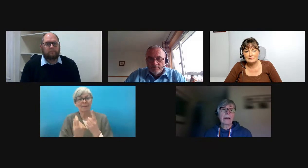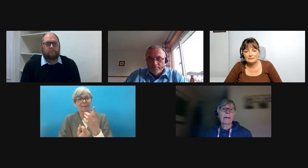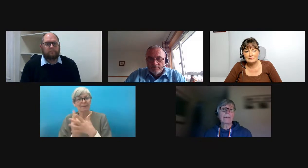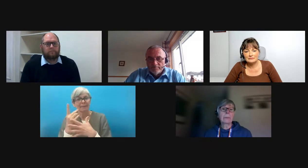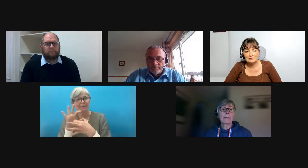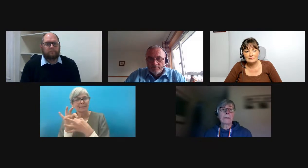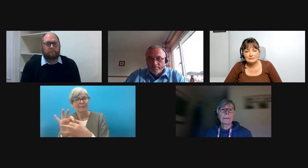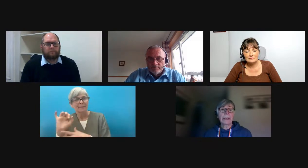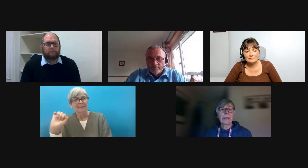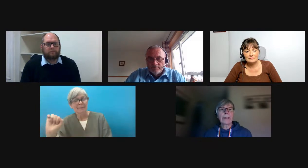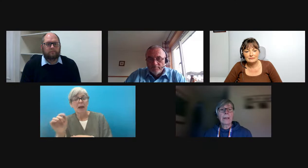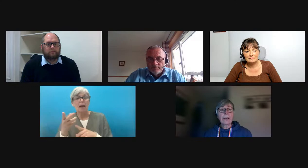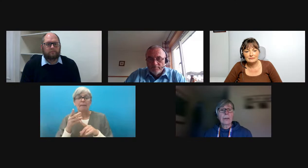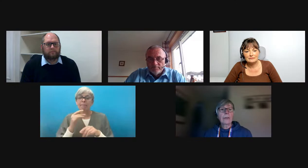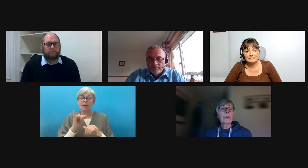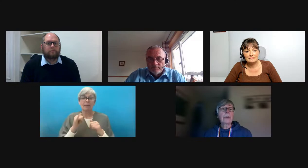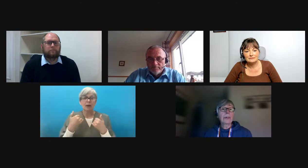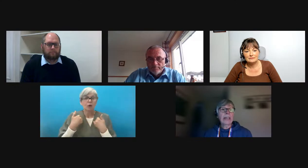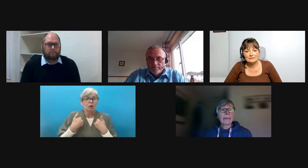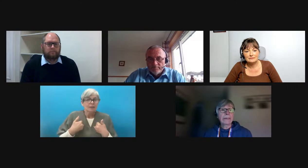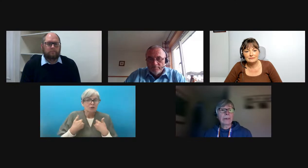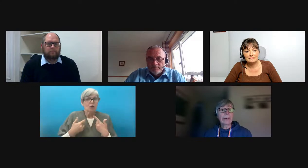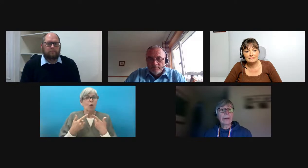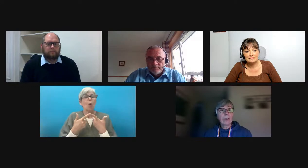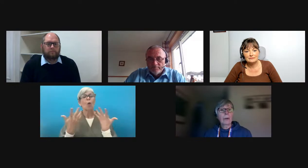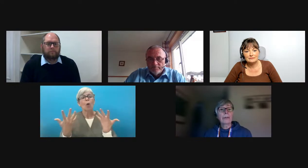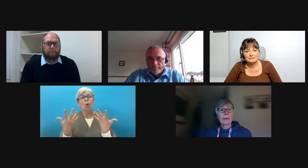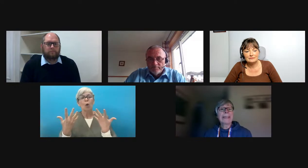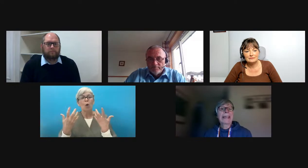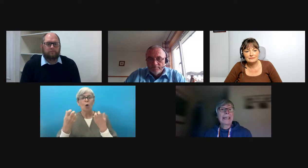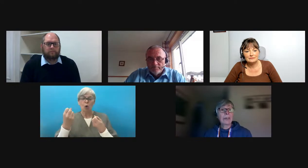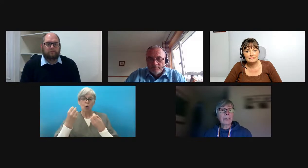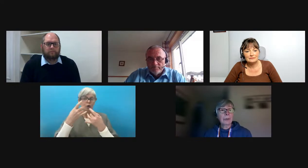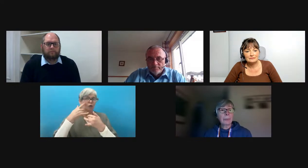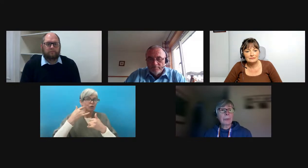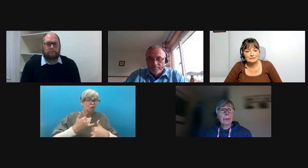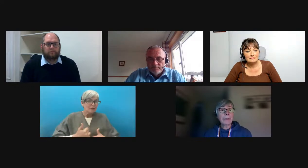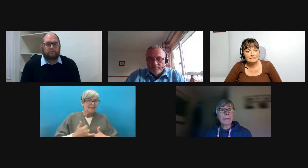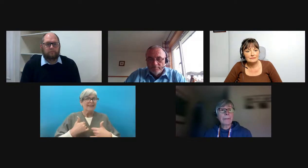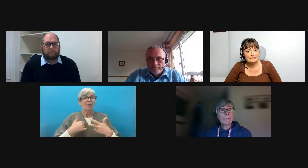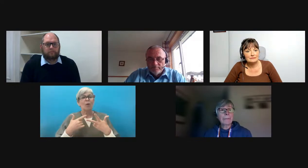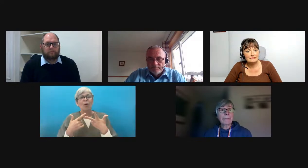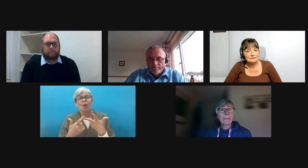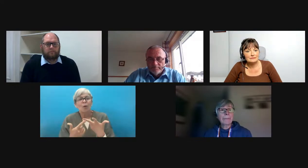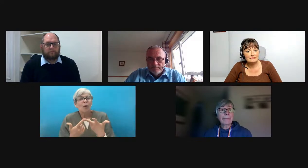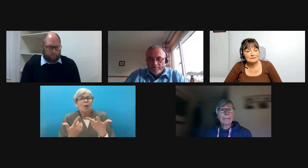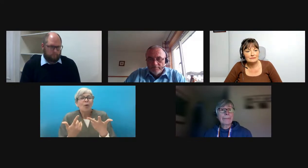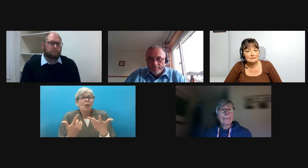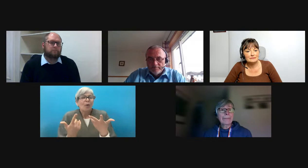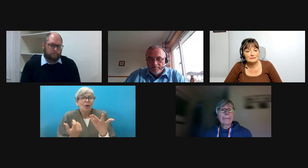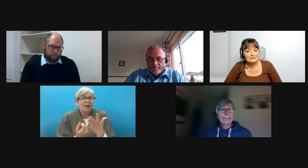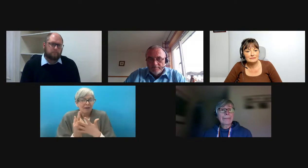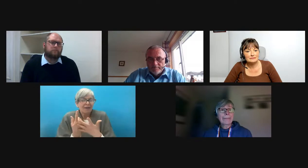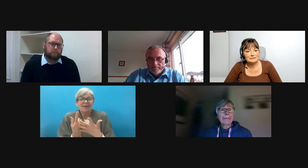vaccinations that are specific to a gender or to an age group.